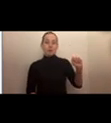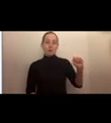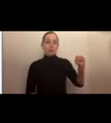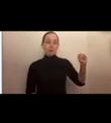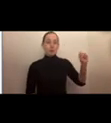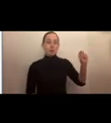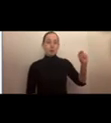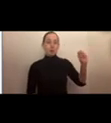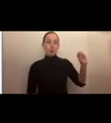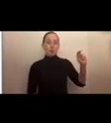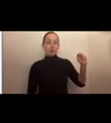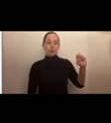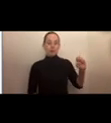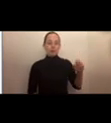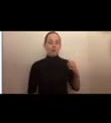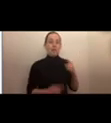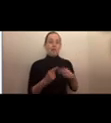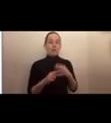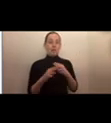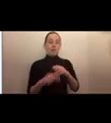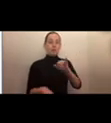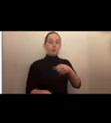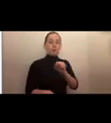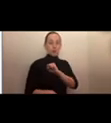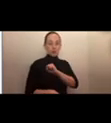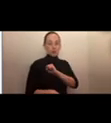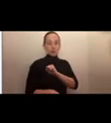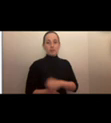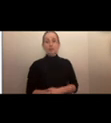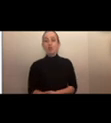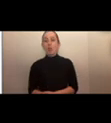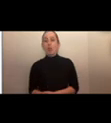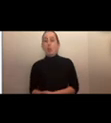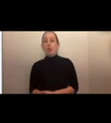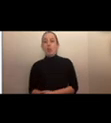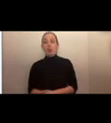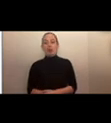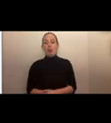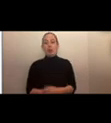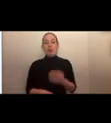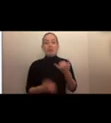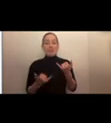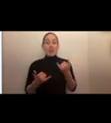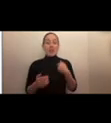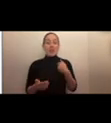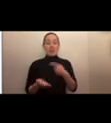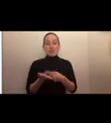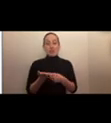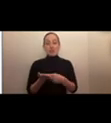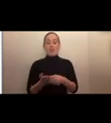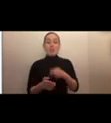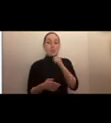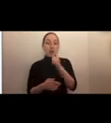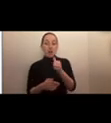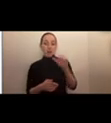Hi, my name is Julia Stone. My sign name is JS on my chest.